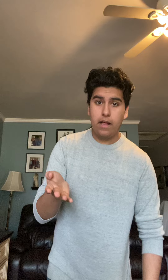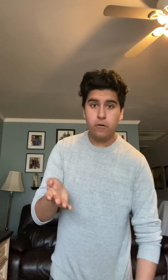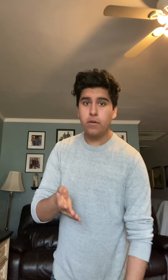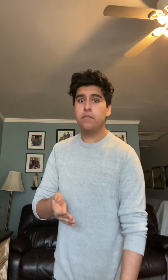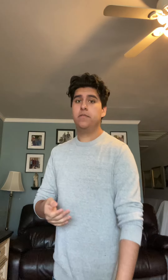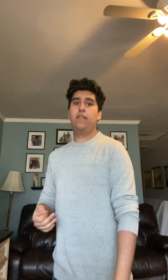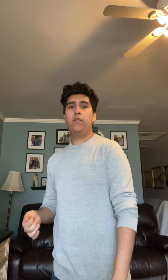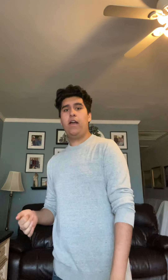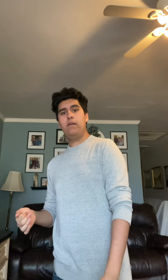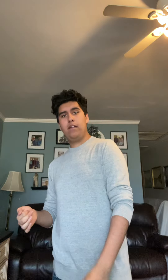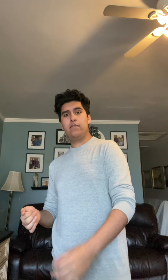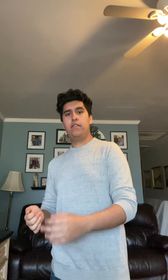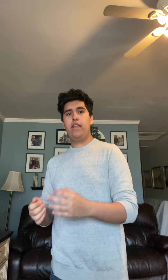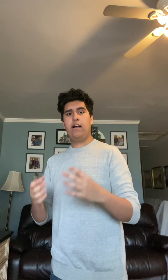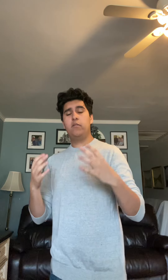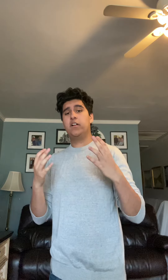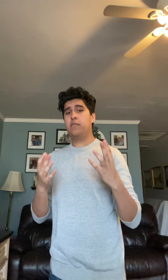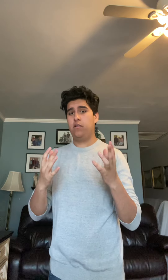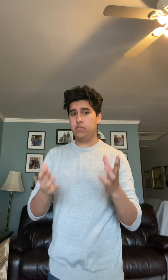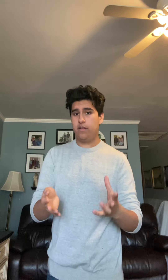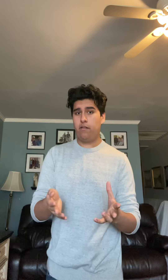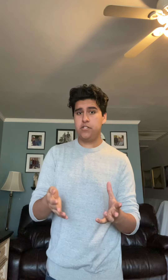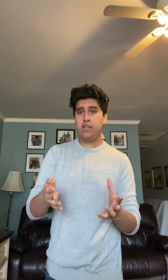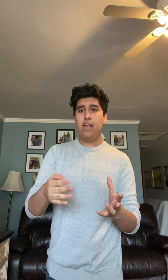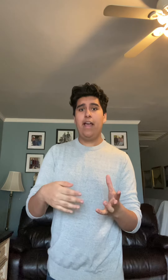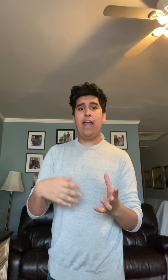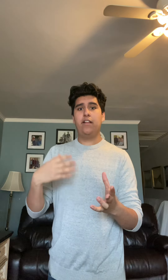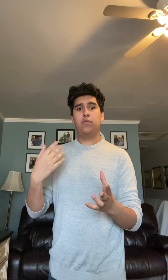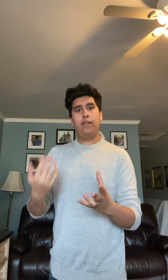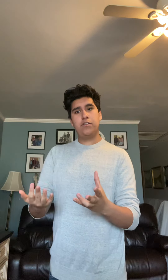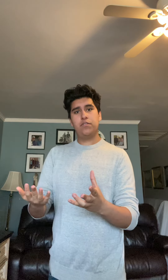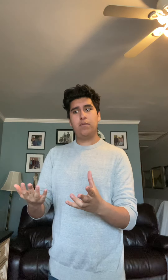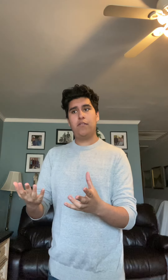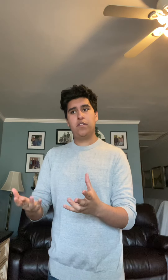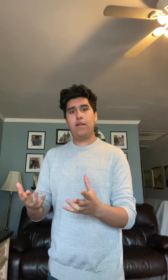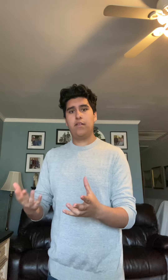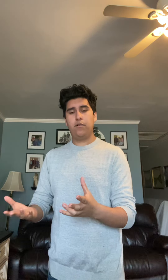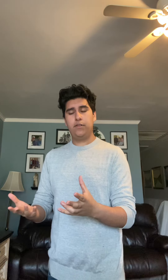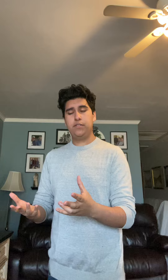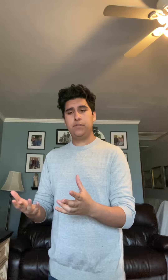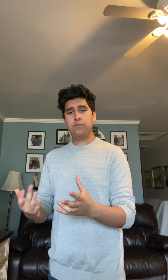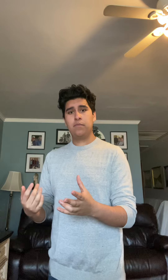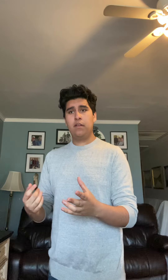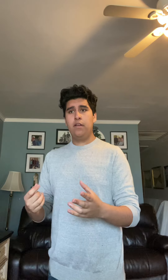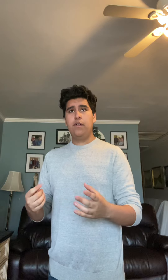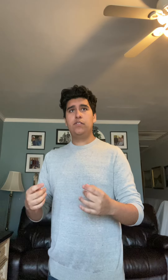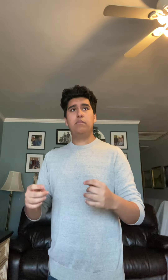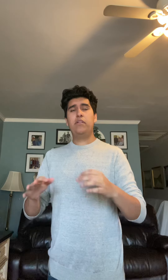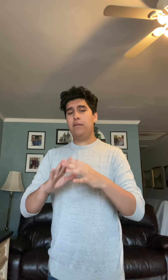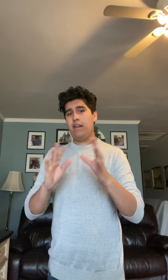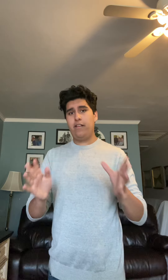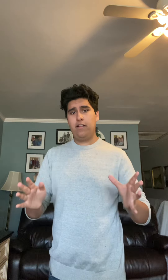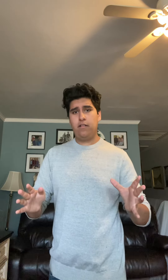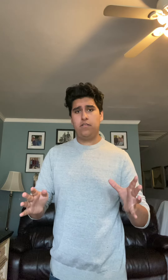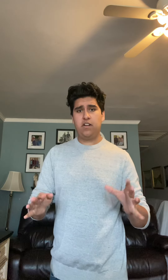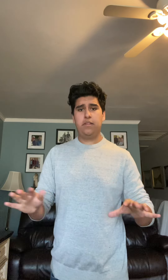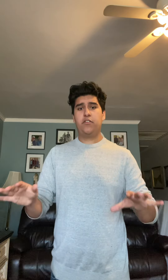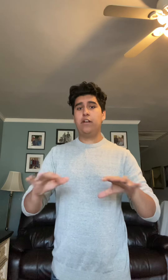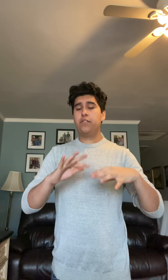Hello, my name is Matthew Abbott, and today I will be talking about Norse mythology and its relation to the Marvel Cinematic Universe. So before we talk about any of that, let's talk about the creation of the